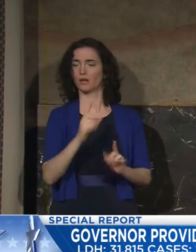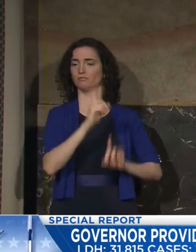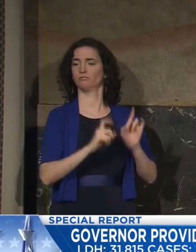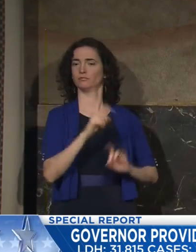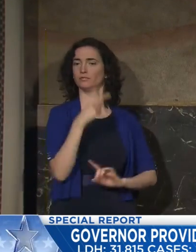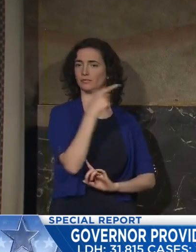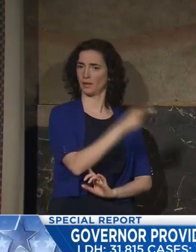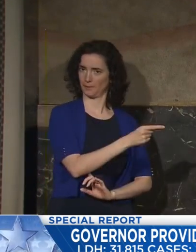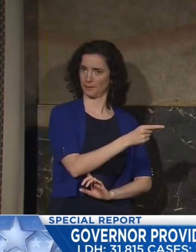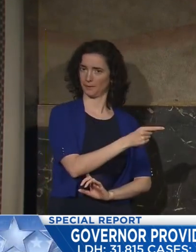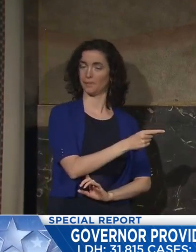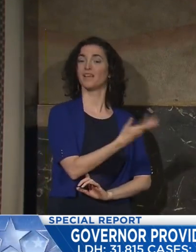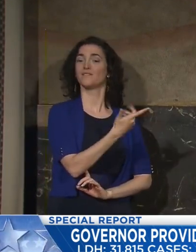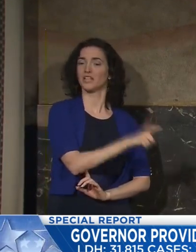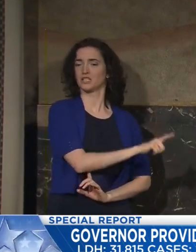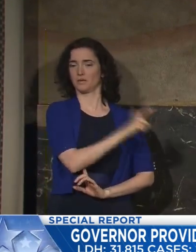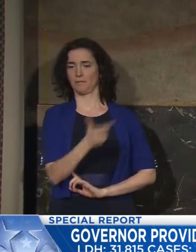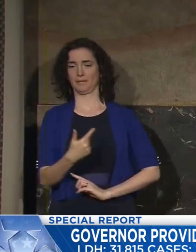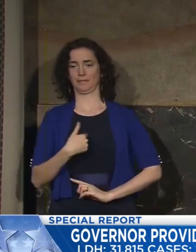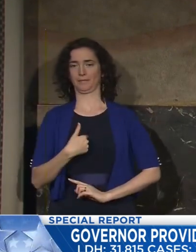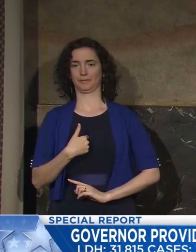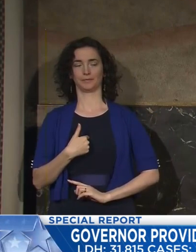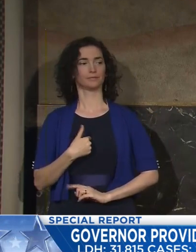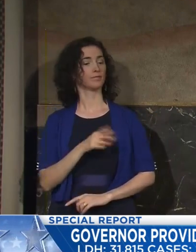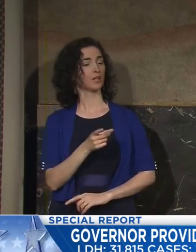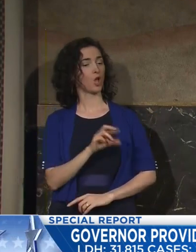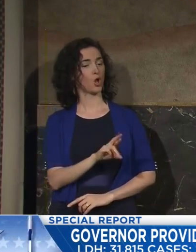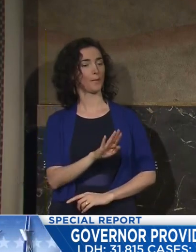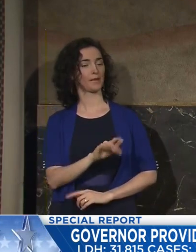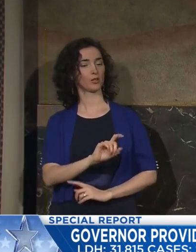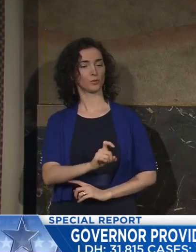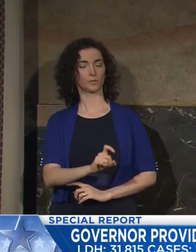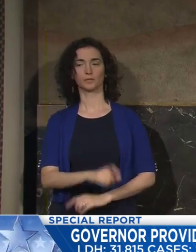him, and then I'll be back in just a moment. Dr. Bia?